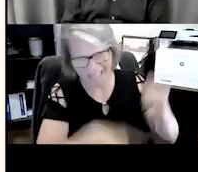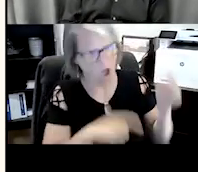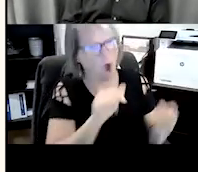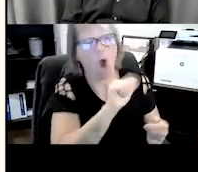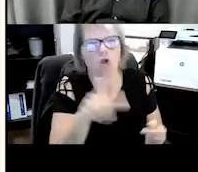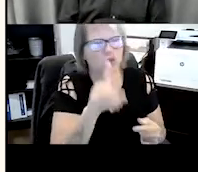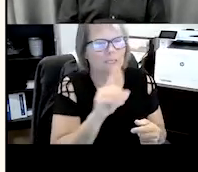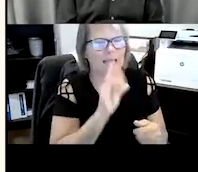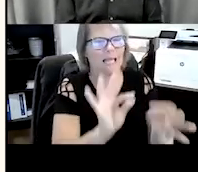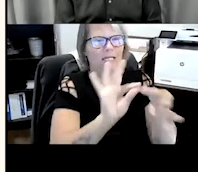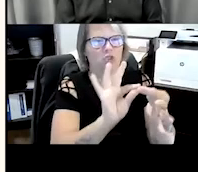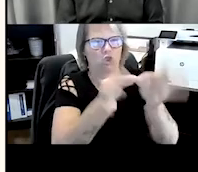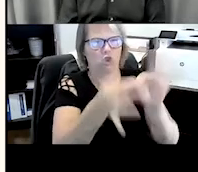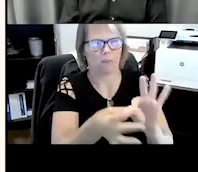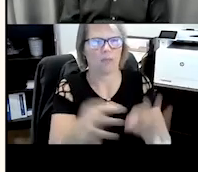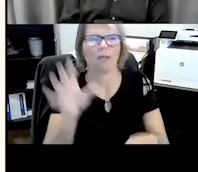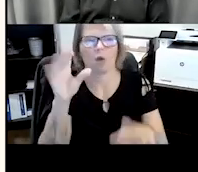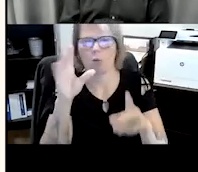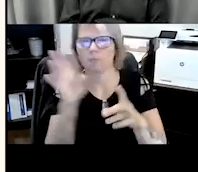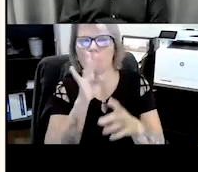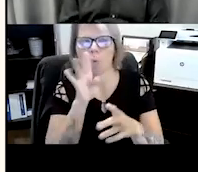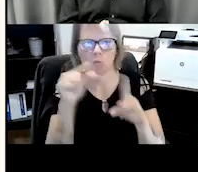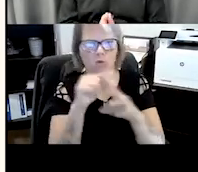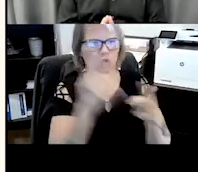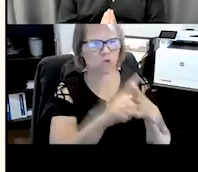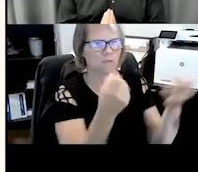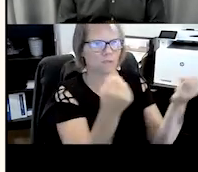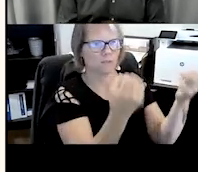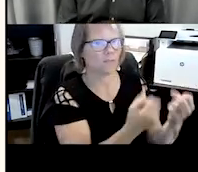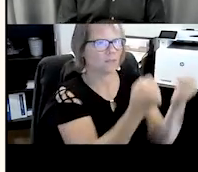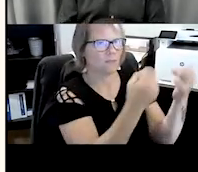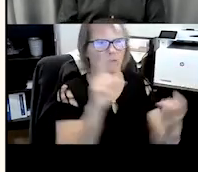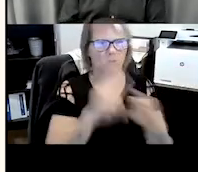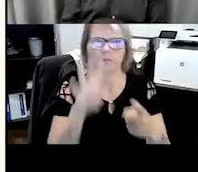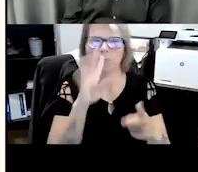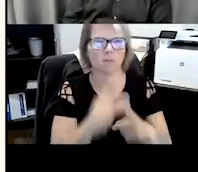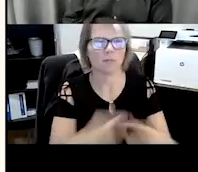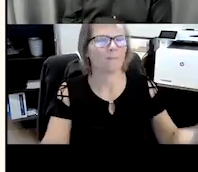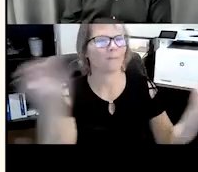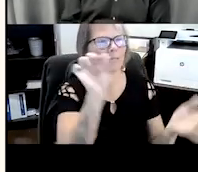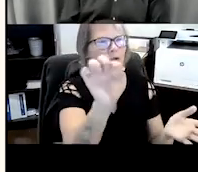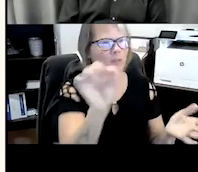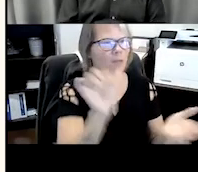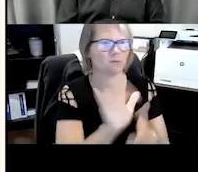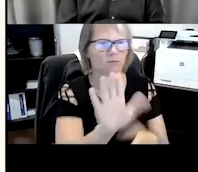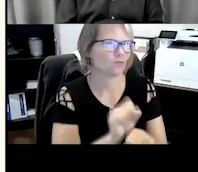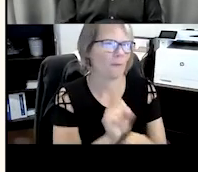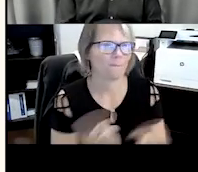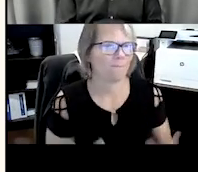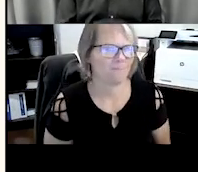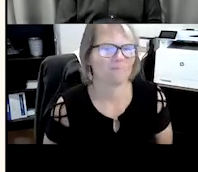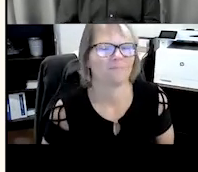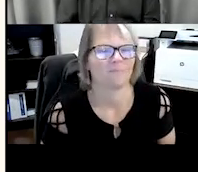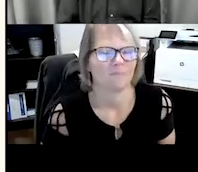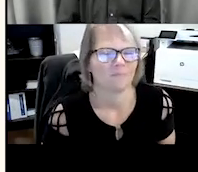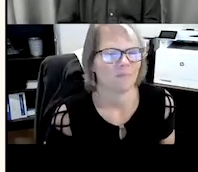or carries their documentation with them. The interpreter will be there to interpret, to provide access to communication between you and the